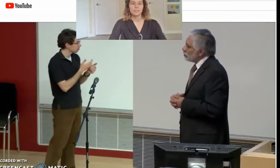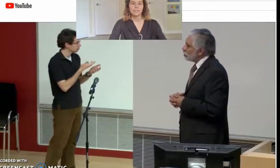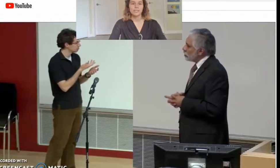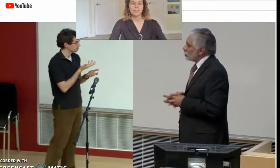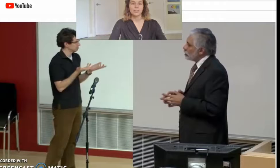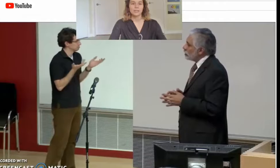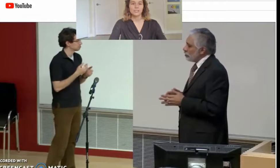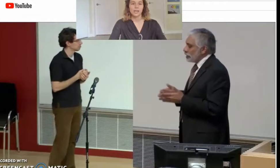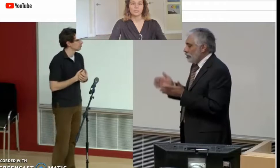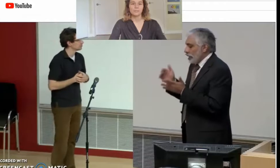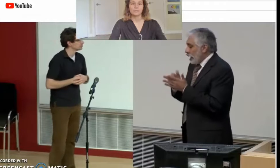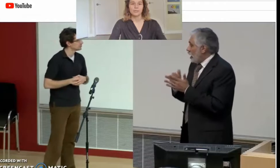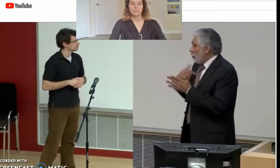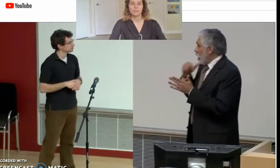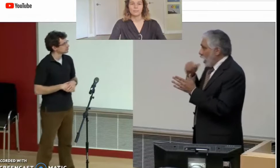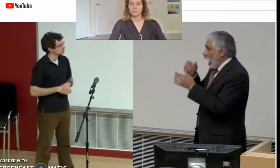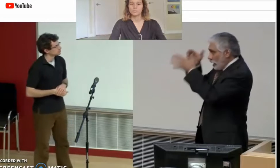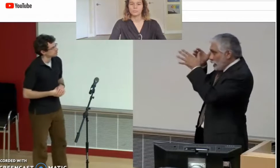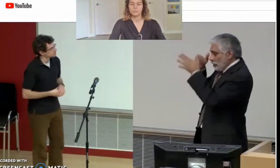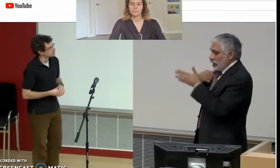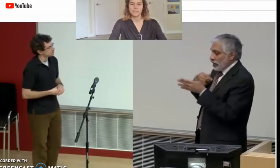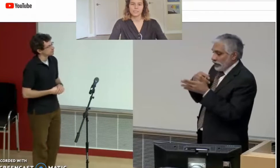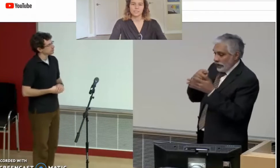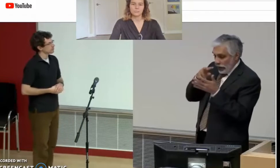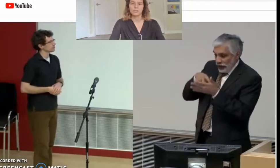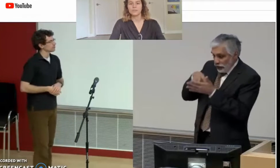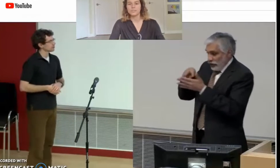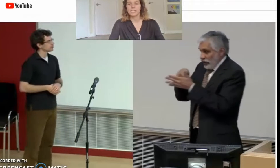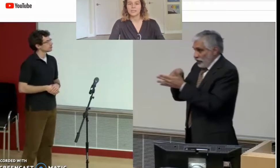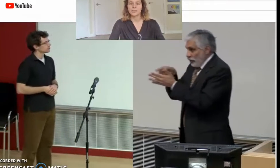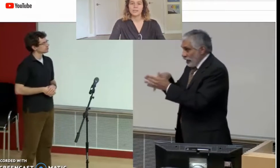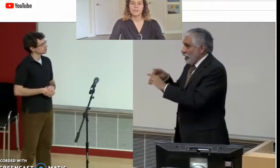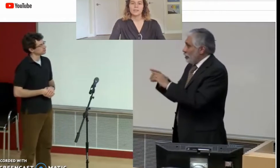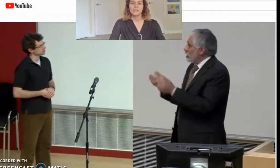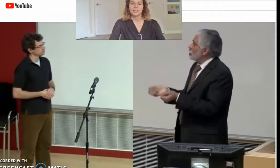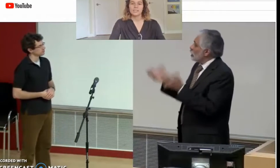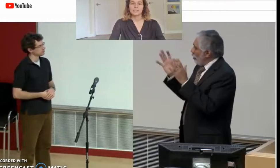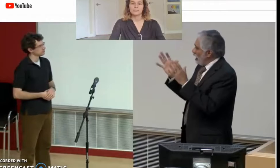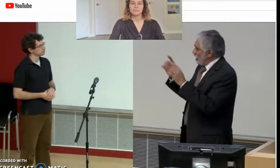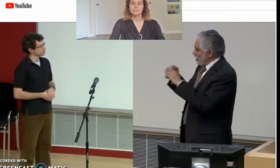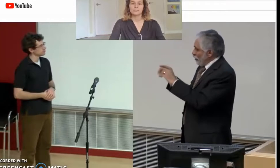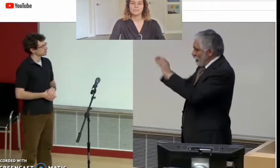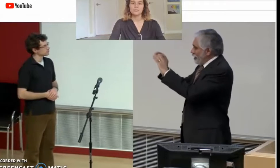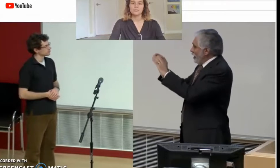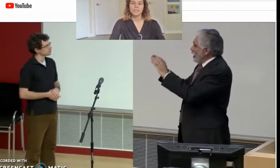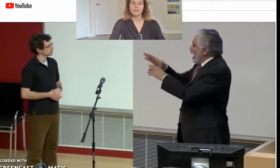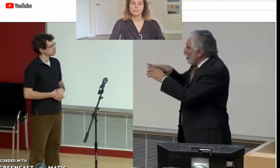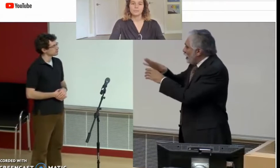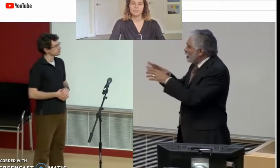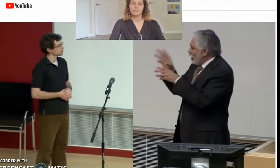reading at a young age helps with a multitude of things, and I just want to know your take. Yes, reading helps with so